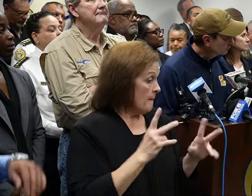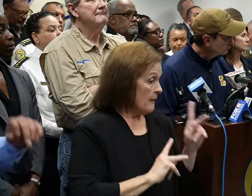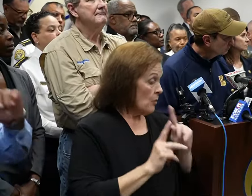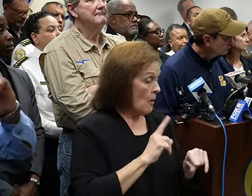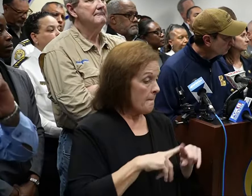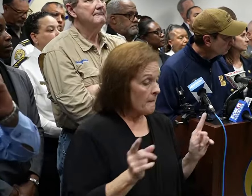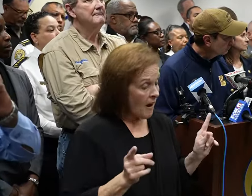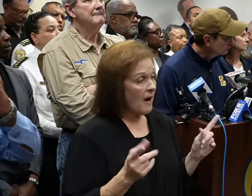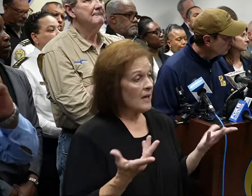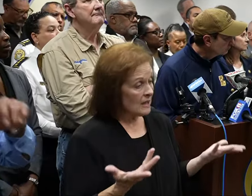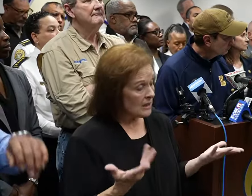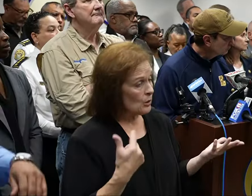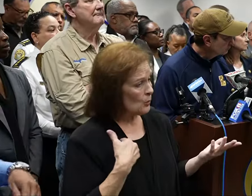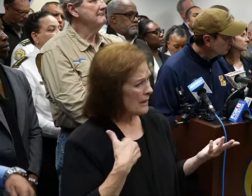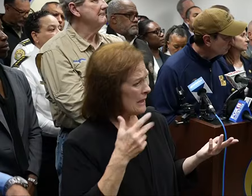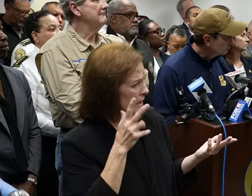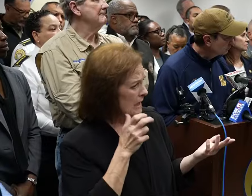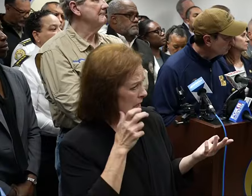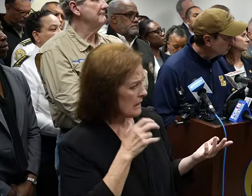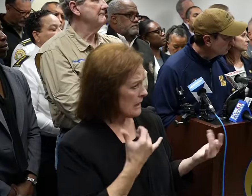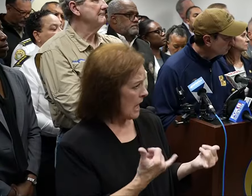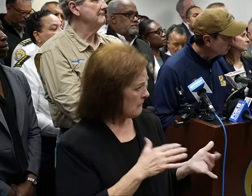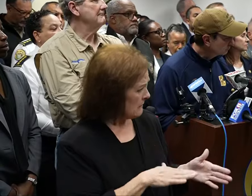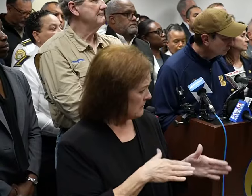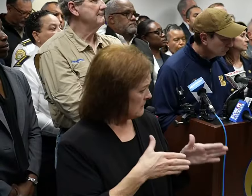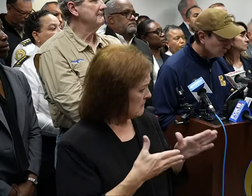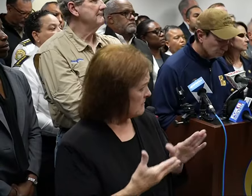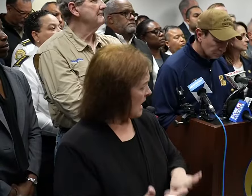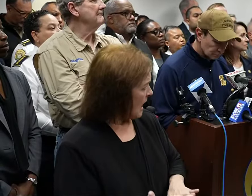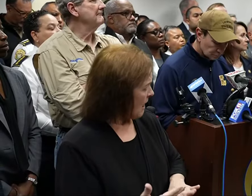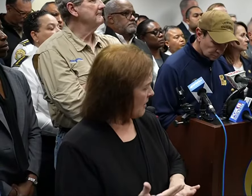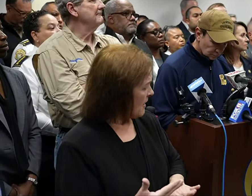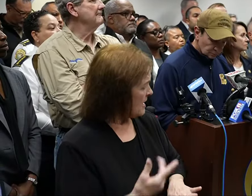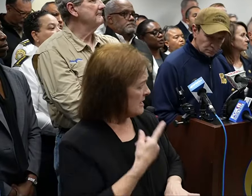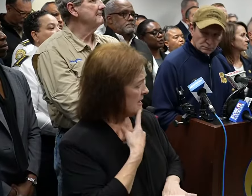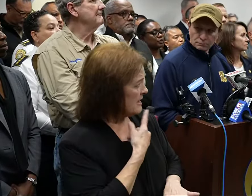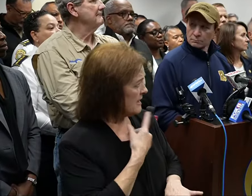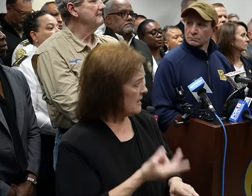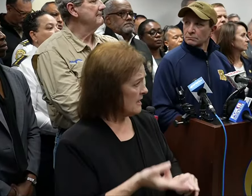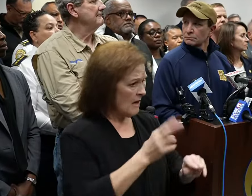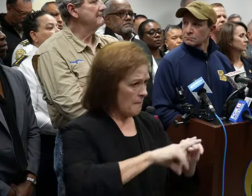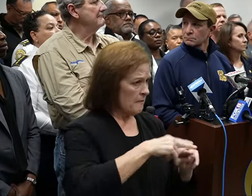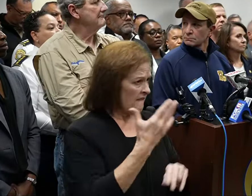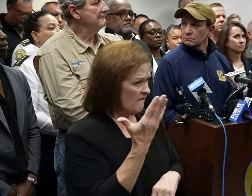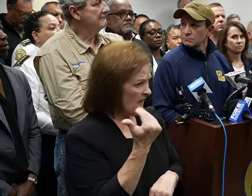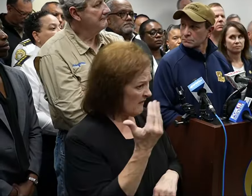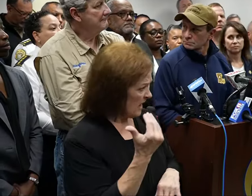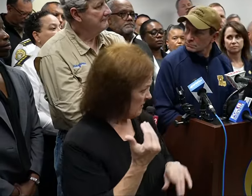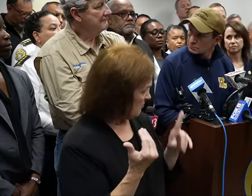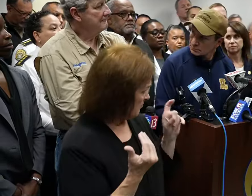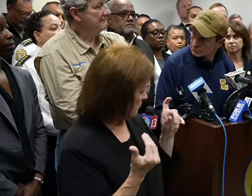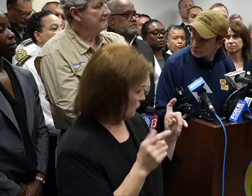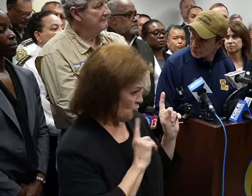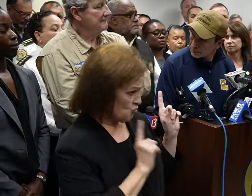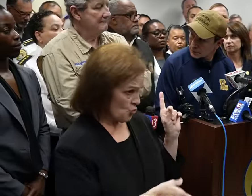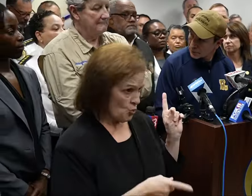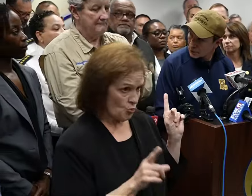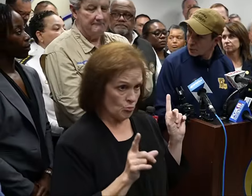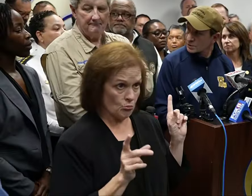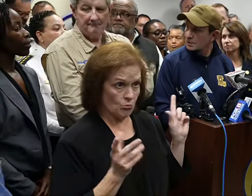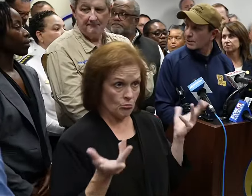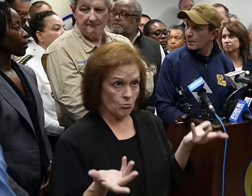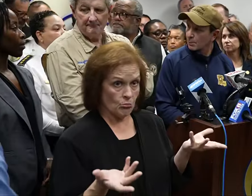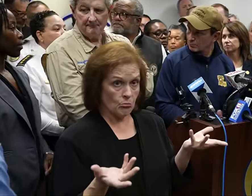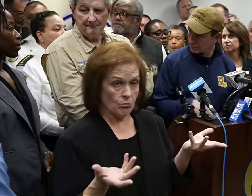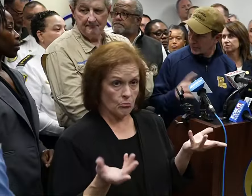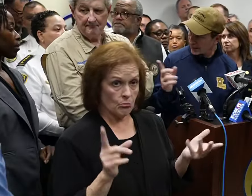this point, we're hearing that the death toll, according to some FBI sources, has gone up to 15. Is this true? Who